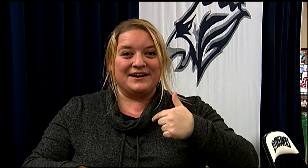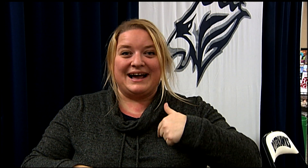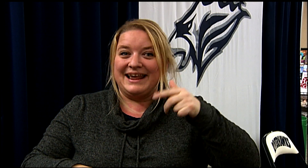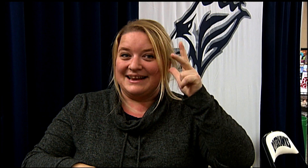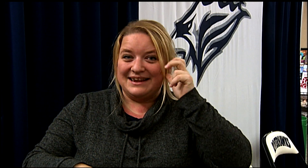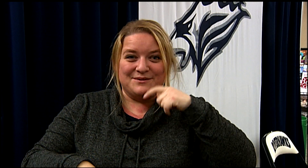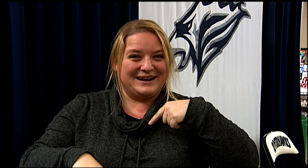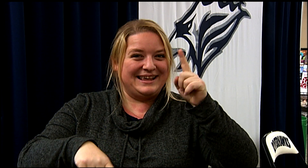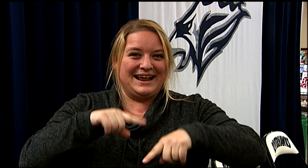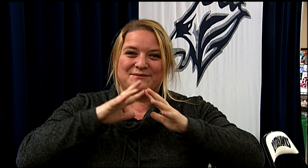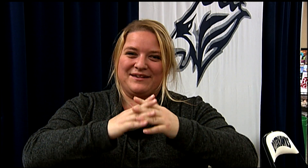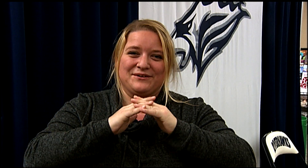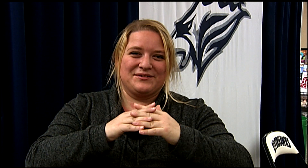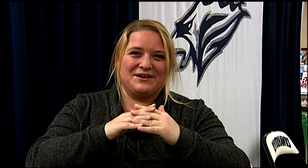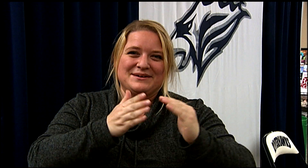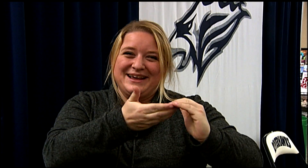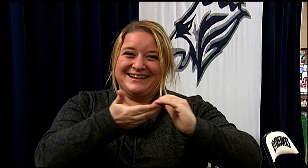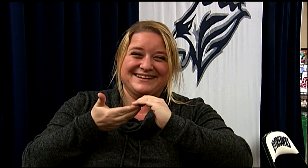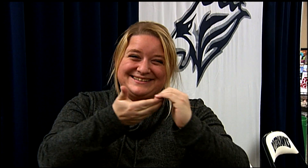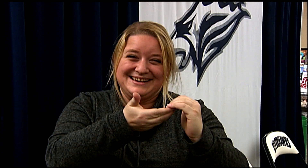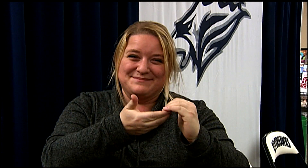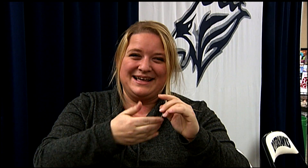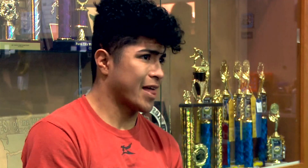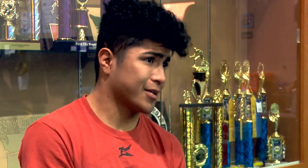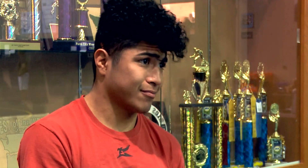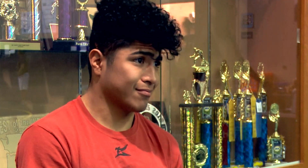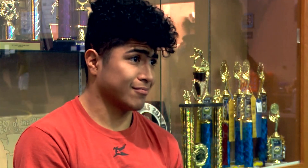I can hear, but I can't wrestle, so we make a good team. It's just the